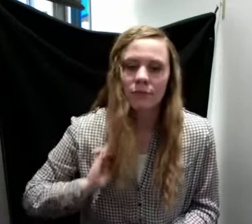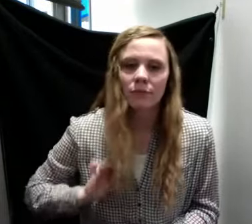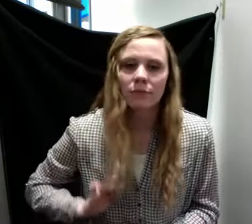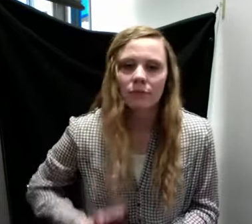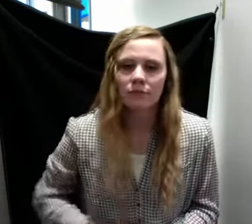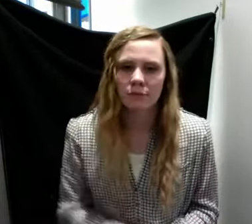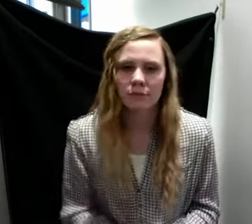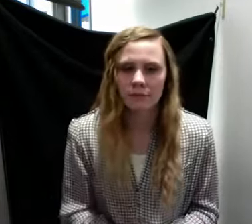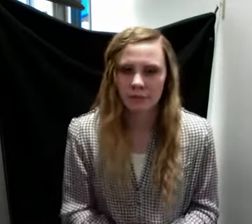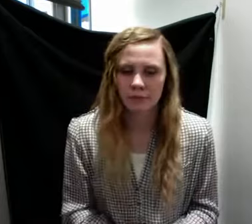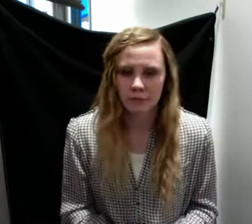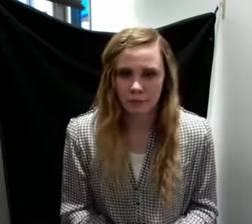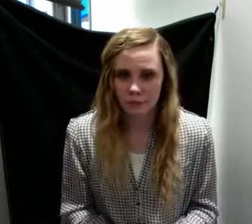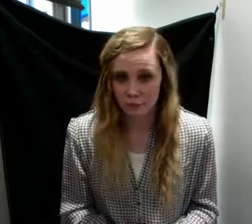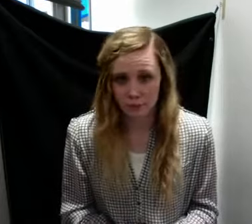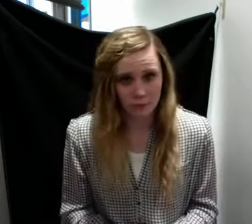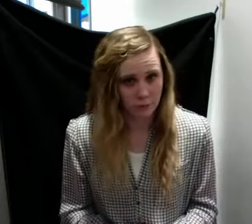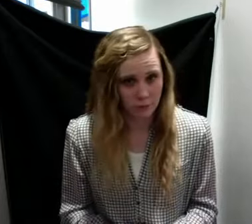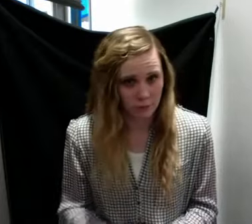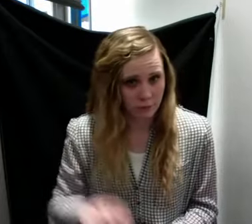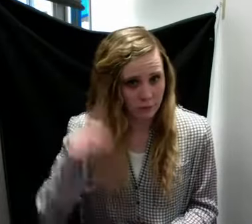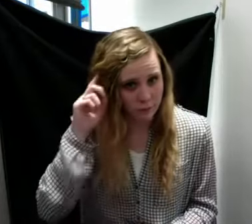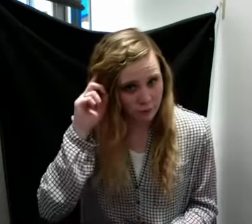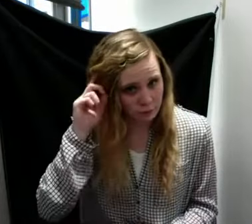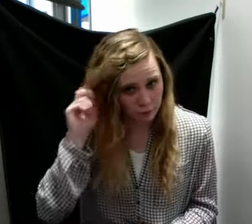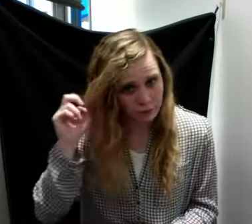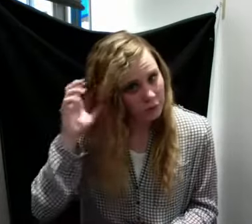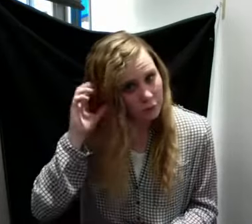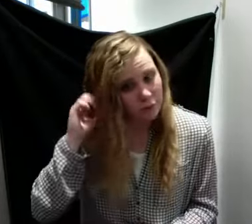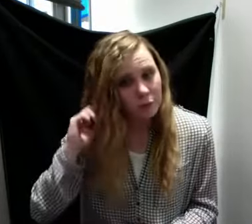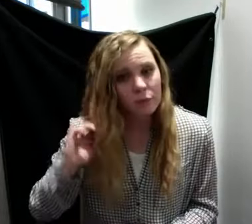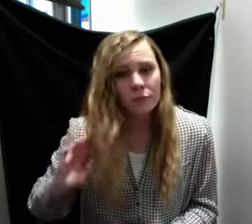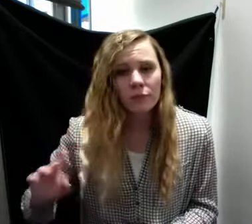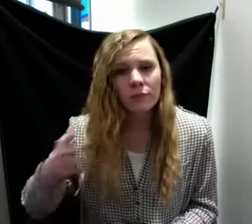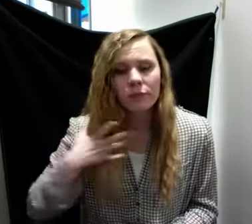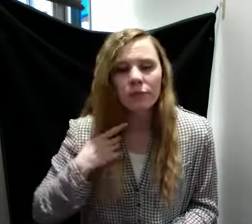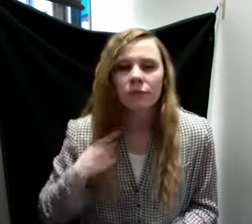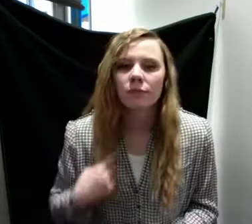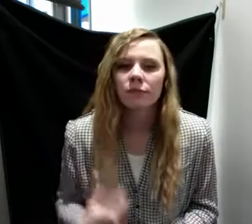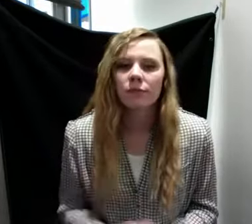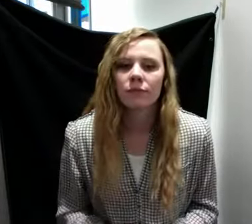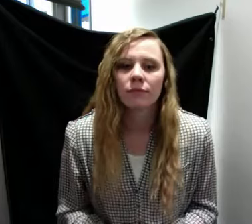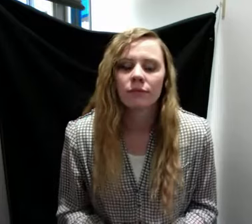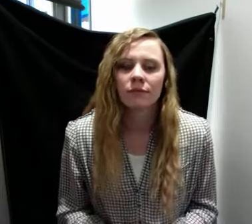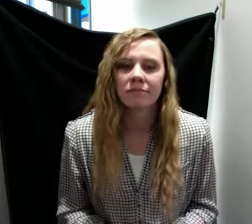Oops. Hold on. Delete, excellent. Click. Okay, now we're going.